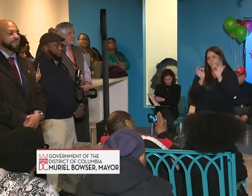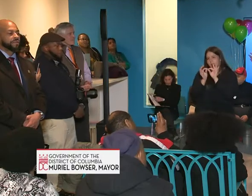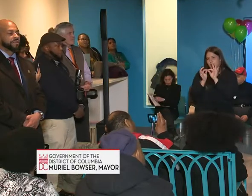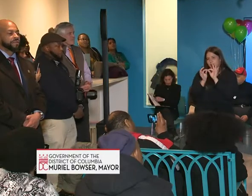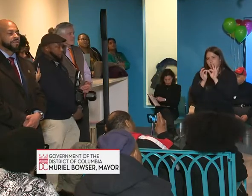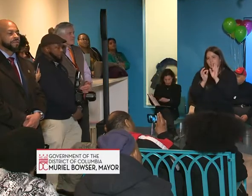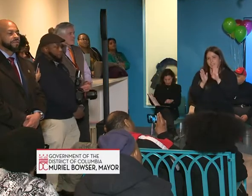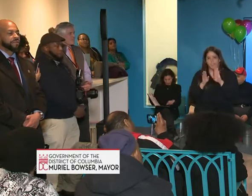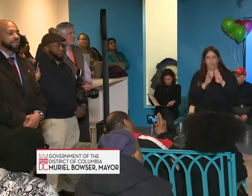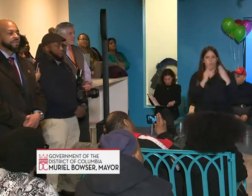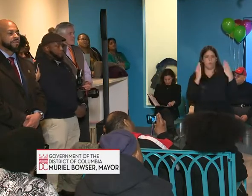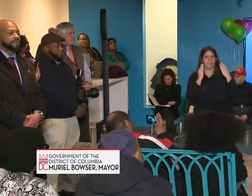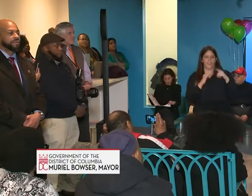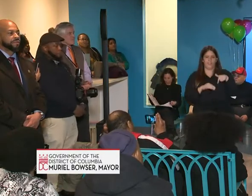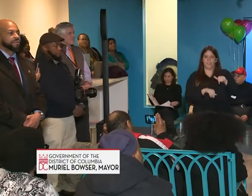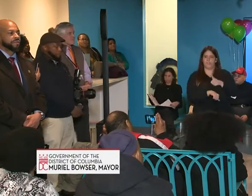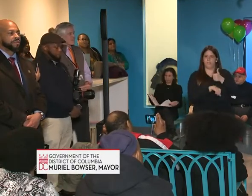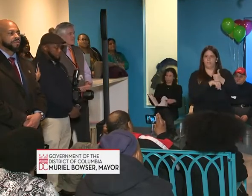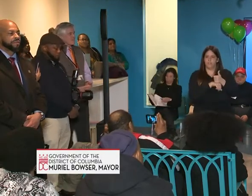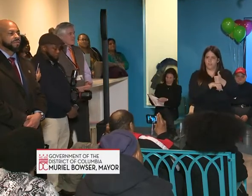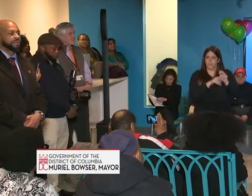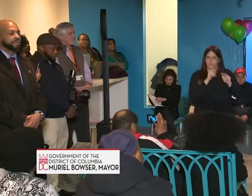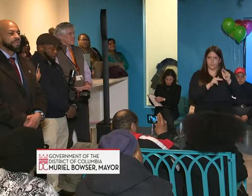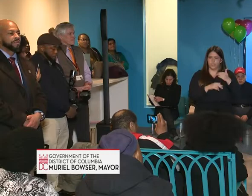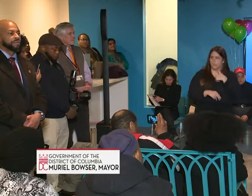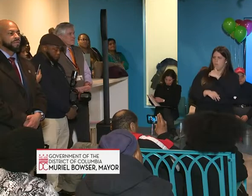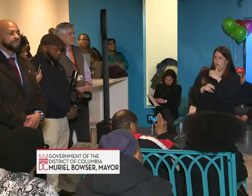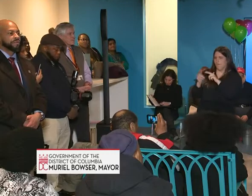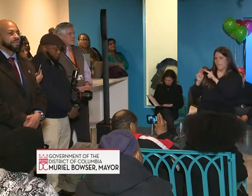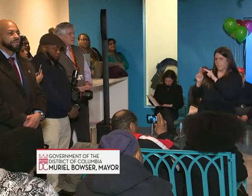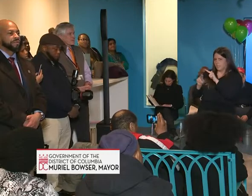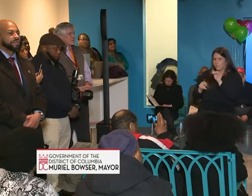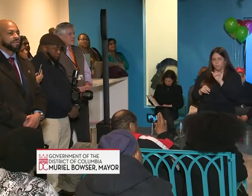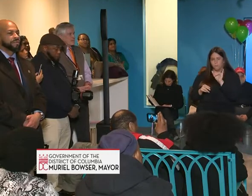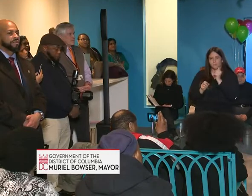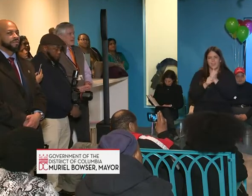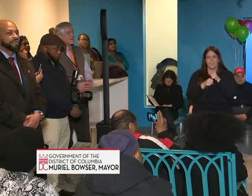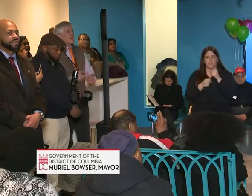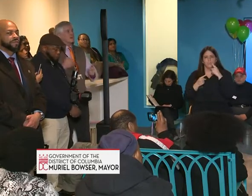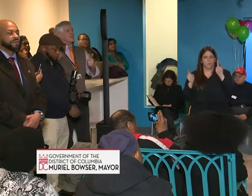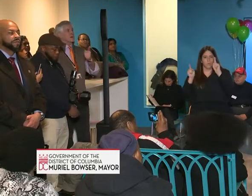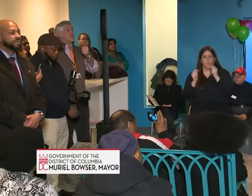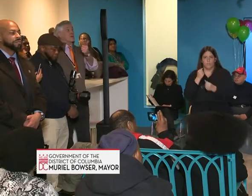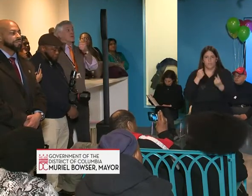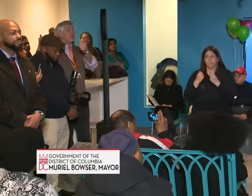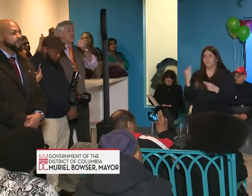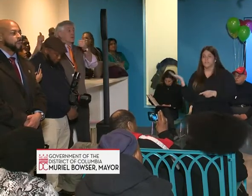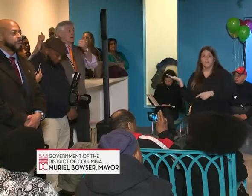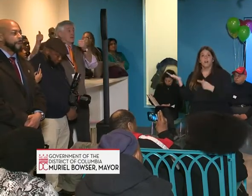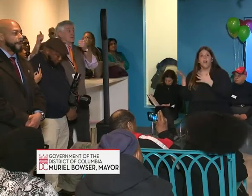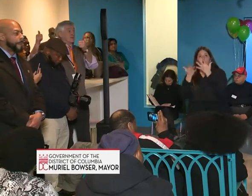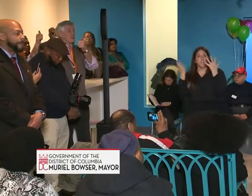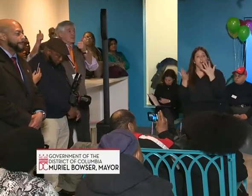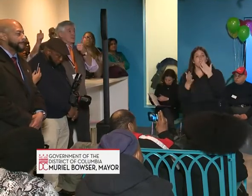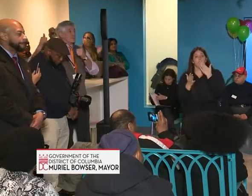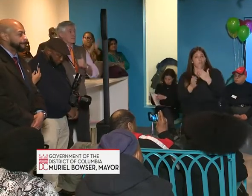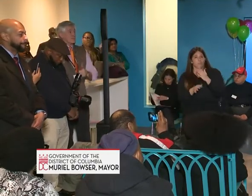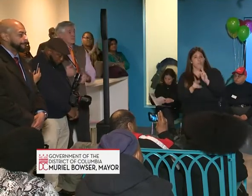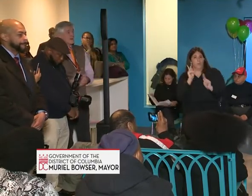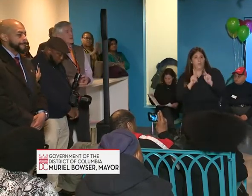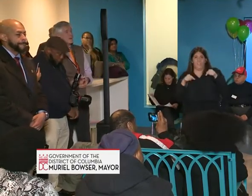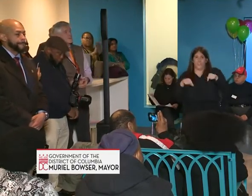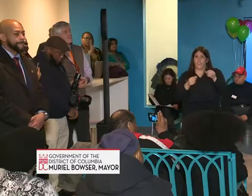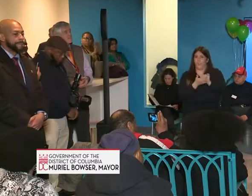in opening up your facility here, our facility, and making this work for everybody. So thank you very much for that.